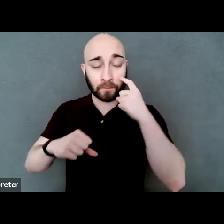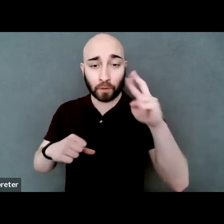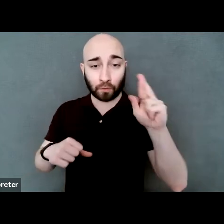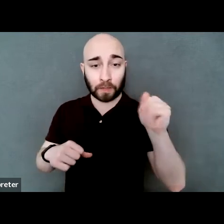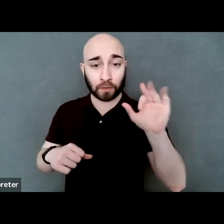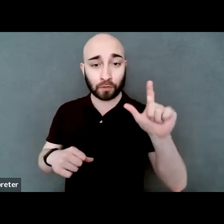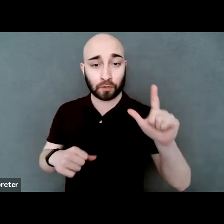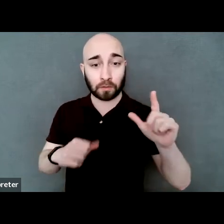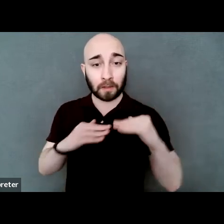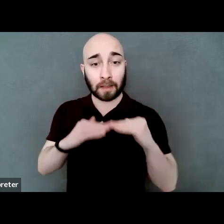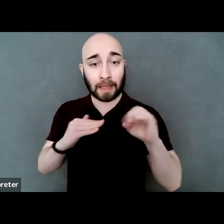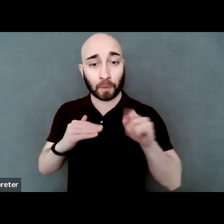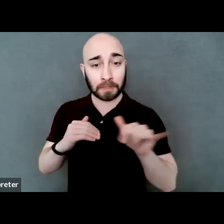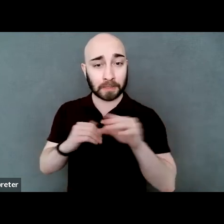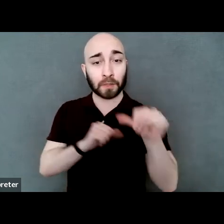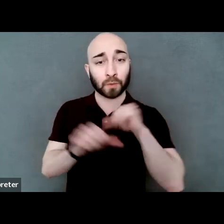social justice.